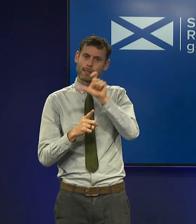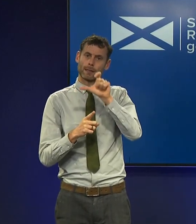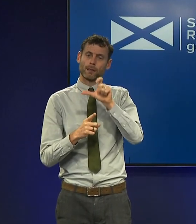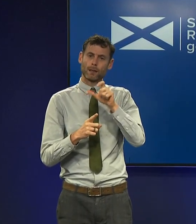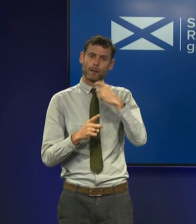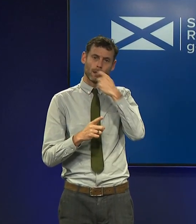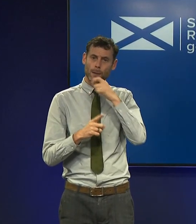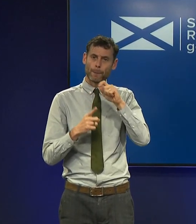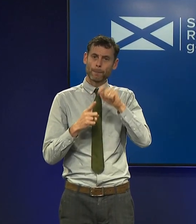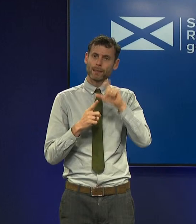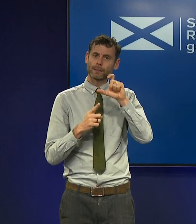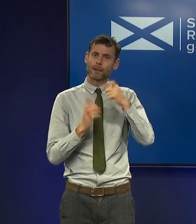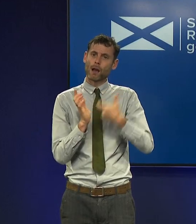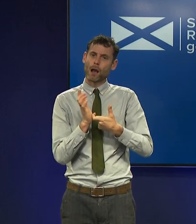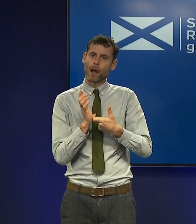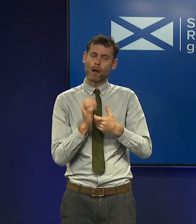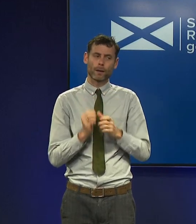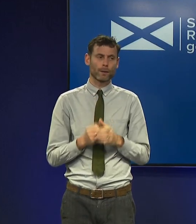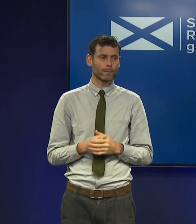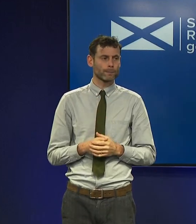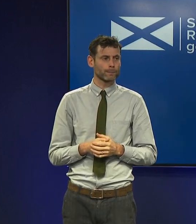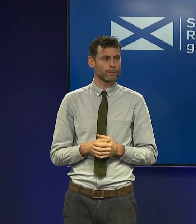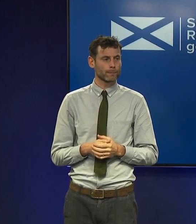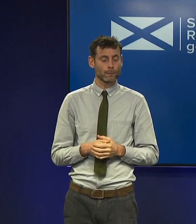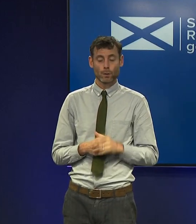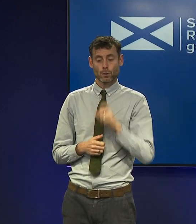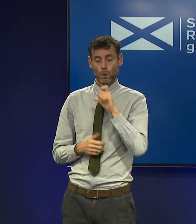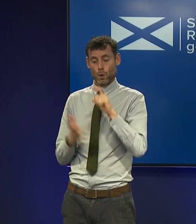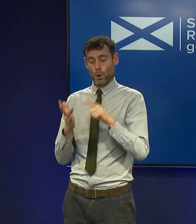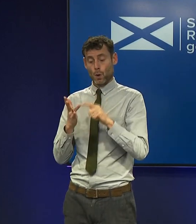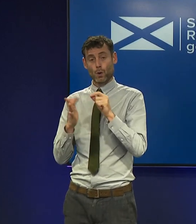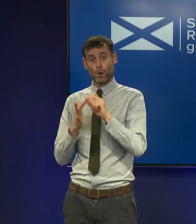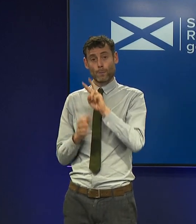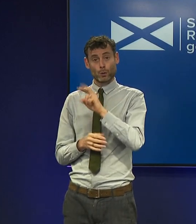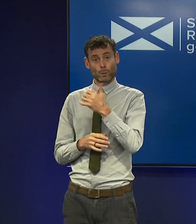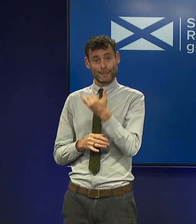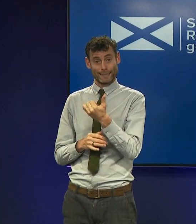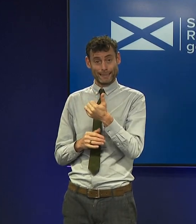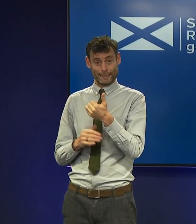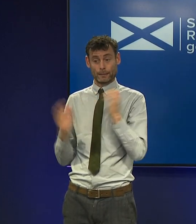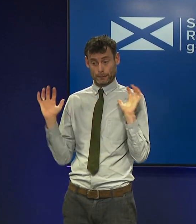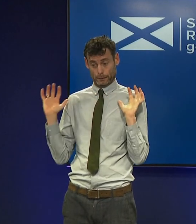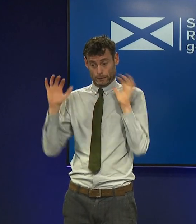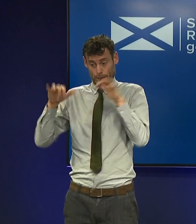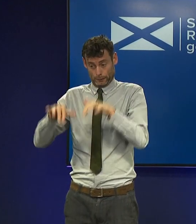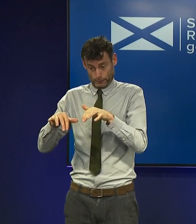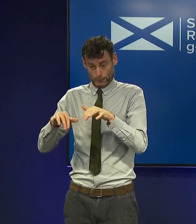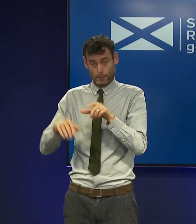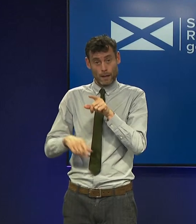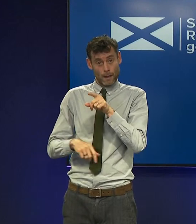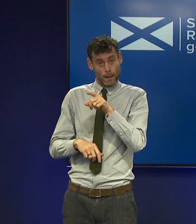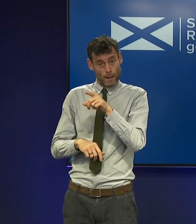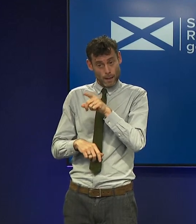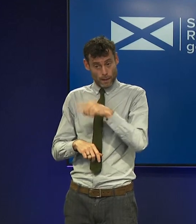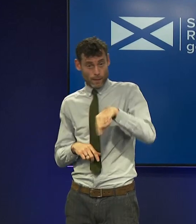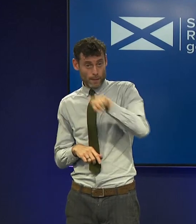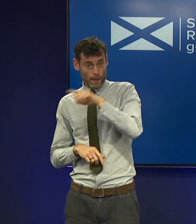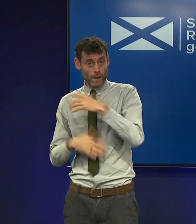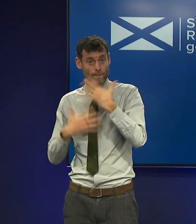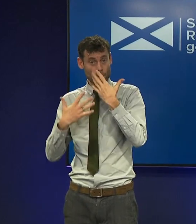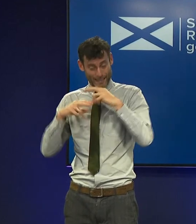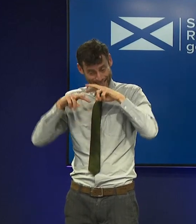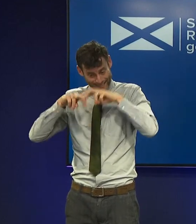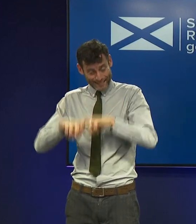COP26, were all of the cases that were confirmed by PCR at COP then sequenced? And just to the First Minister,